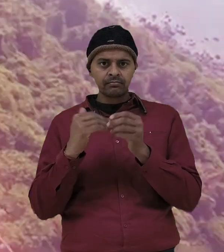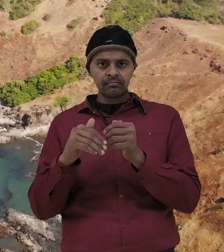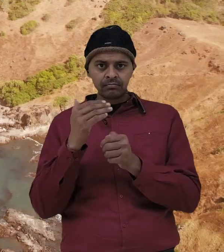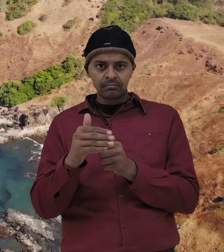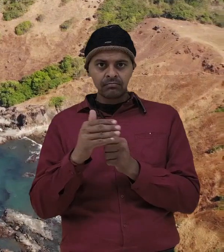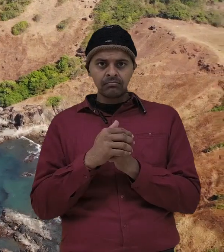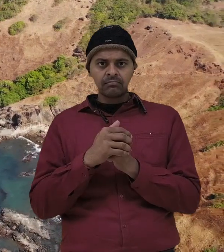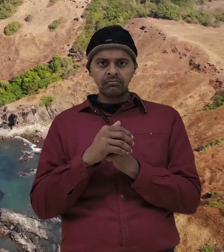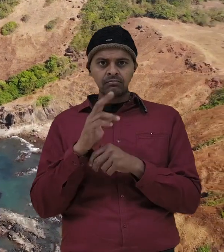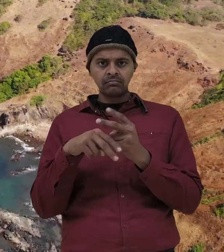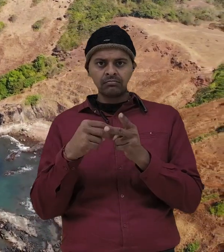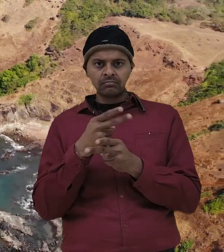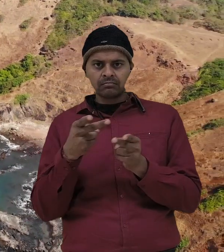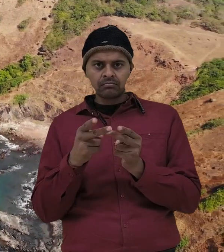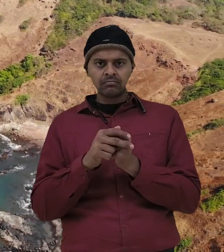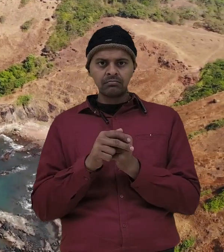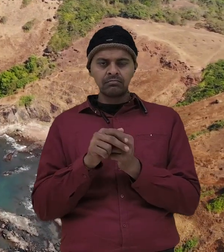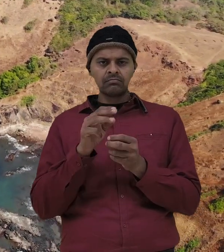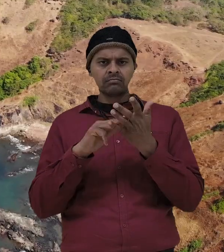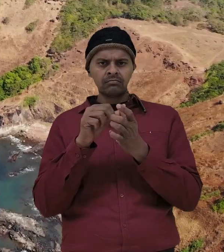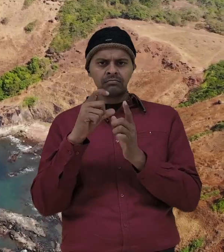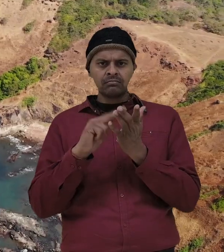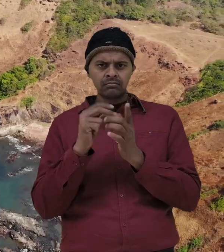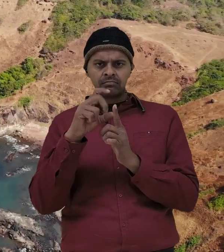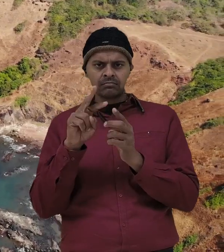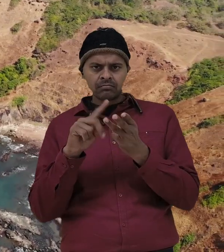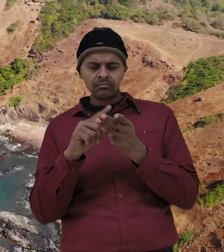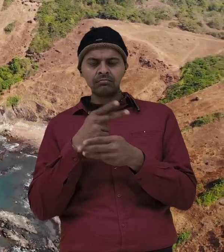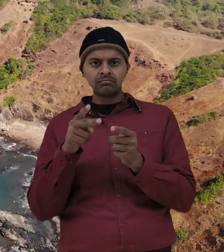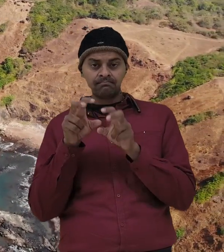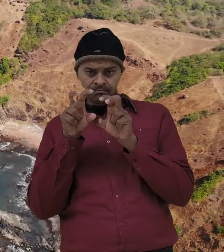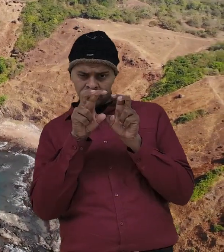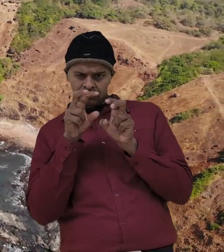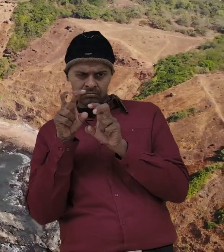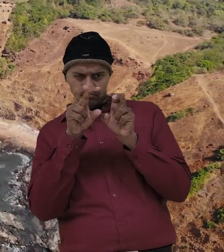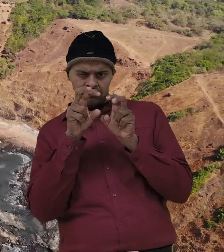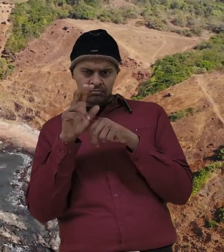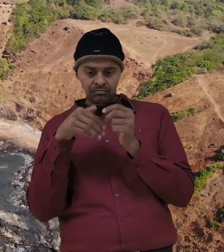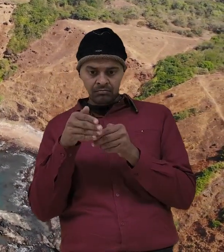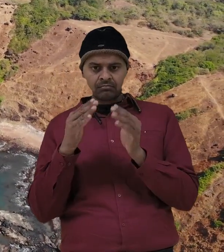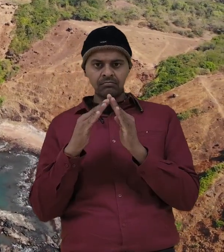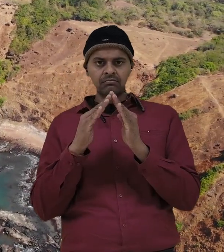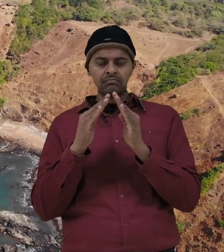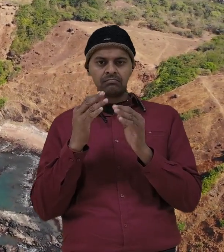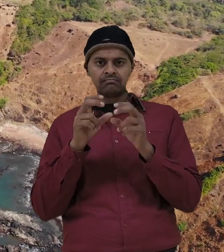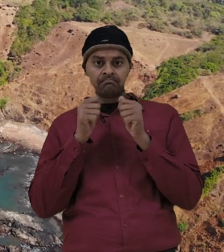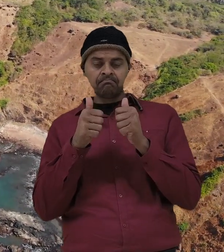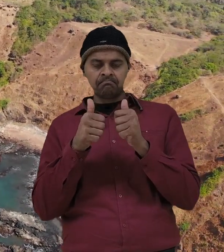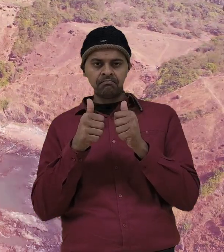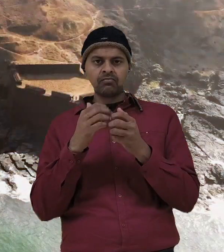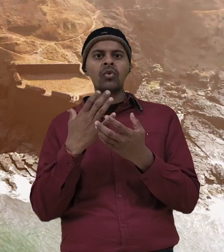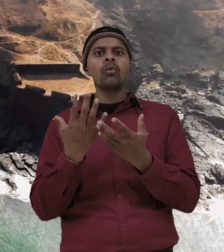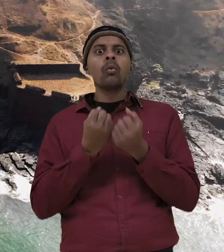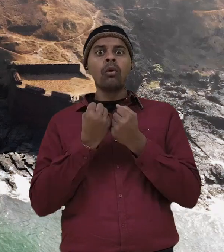threat to the Portuguese colony in Goa that necessitated the construction of a fort on the mouth of